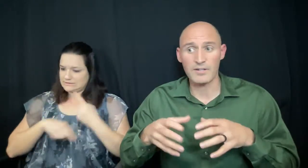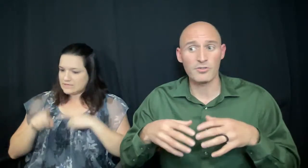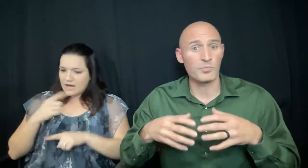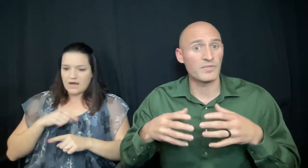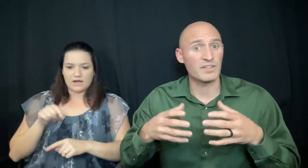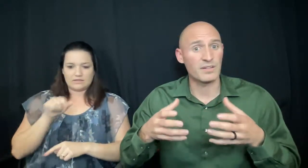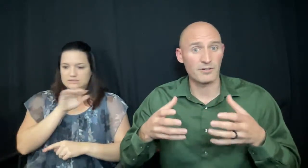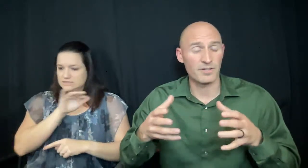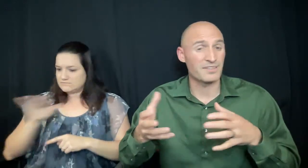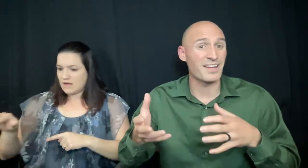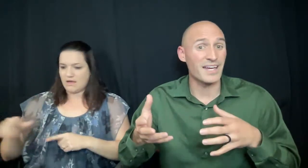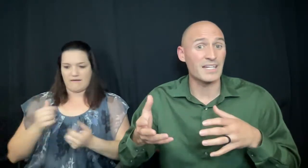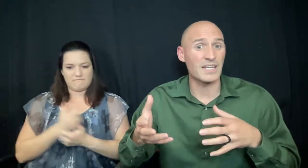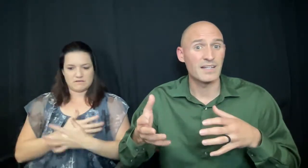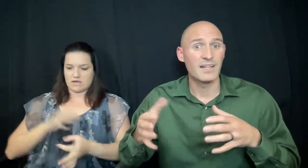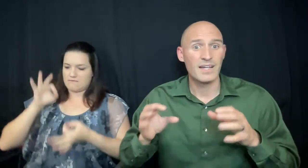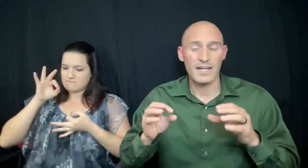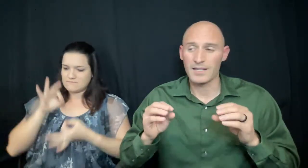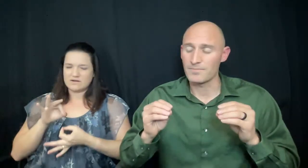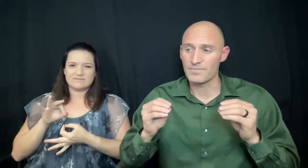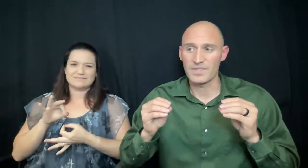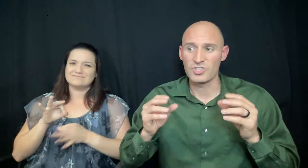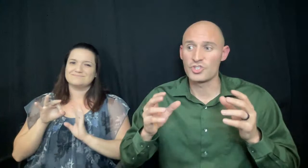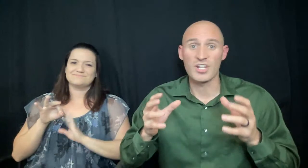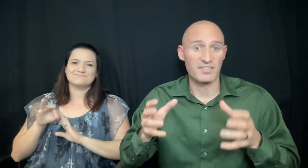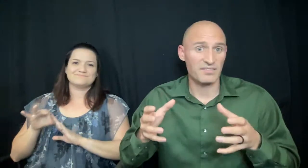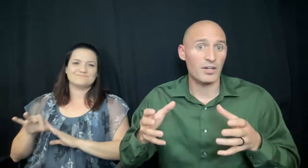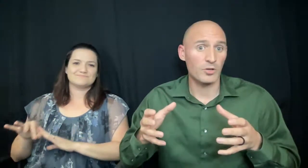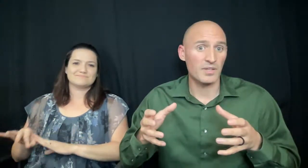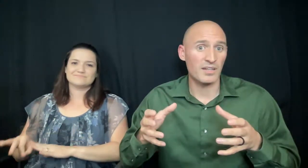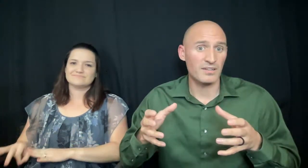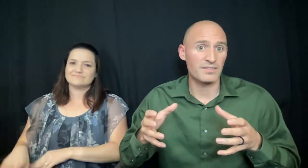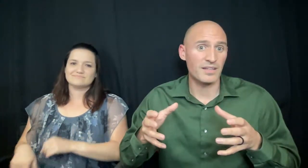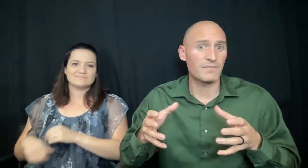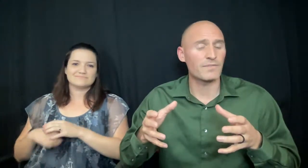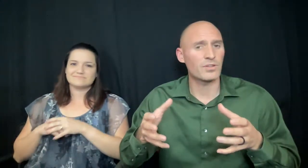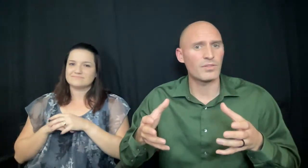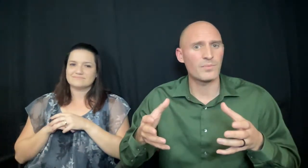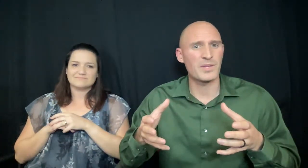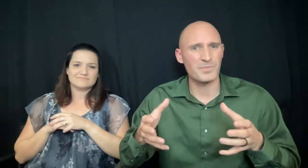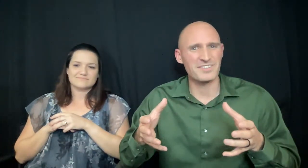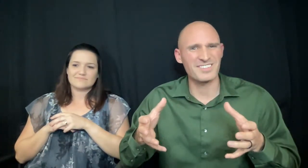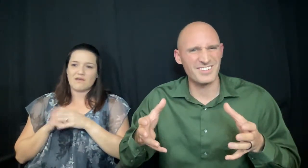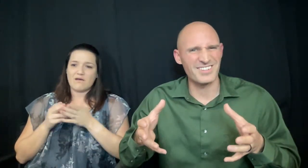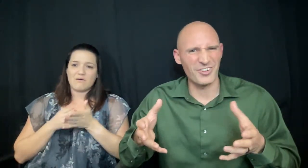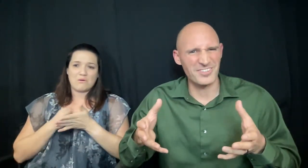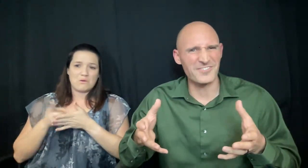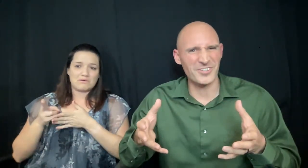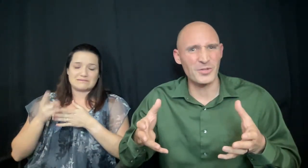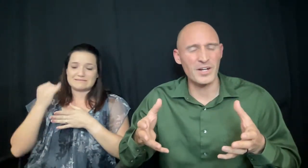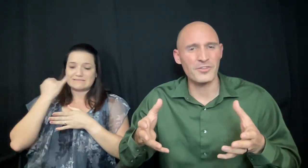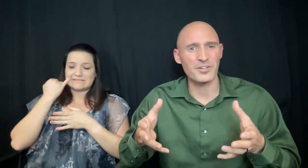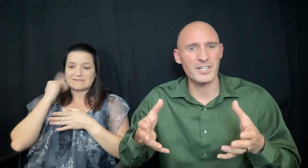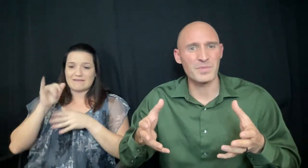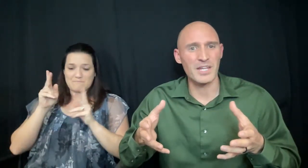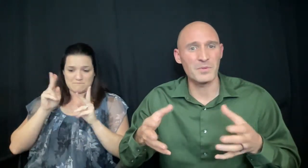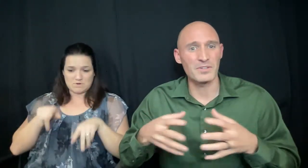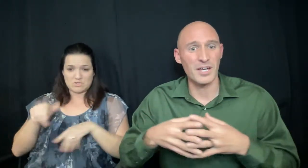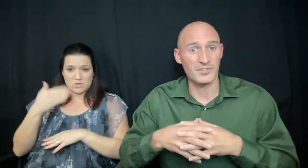or perfect or a sign just so, because if the person knows you fairly well, they're going to be able to